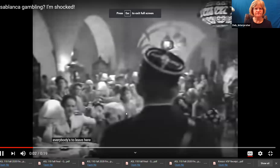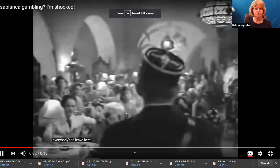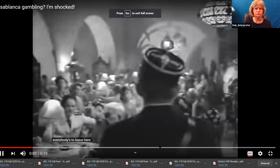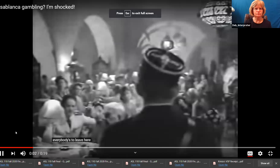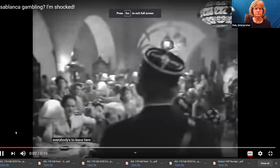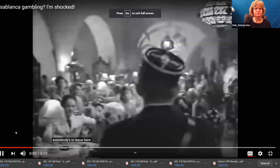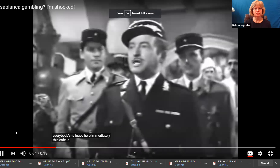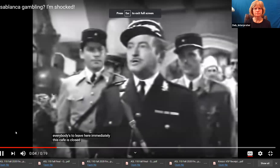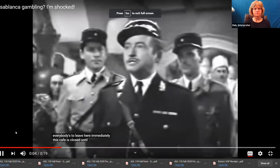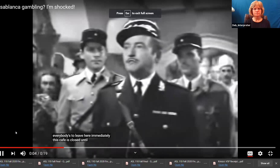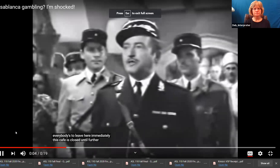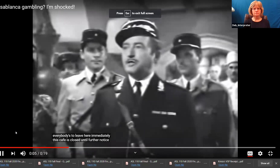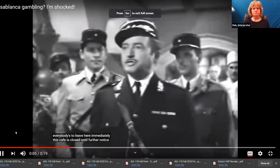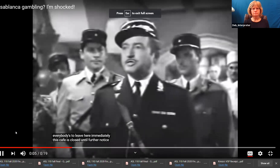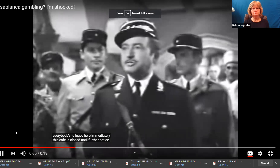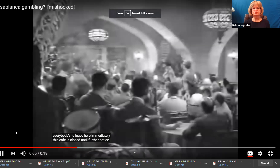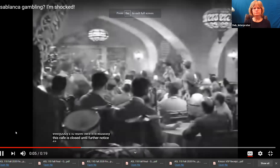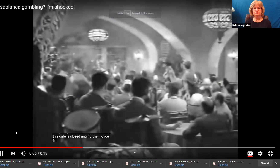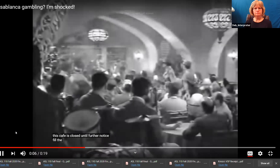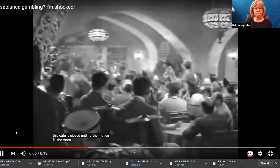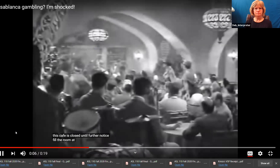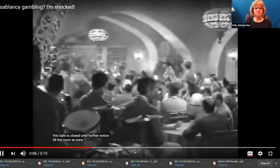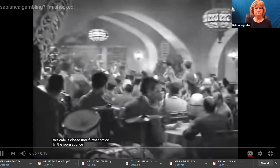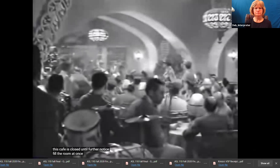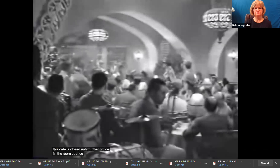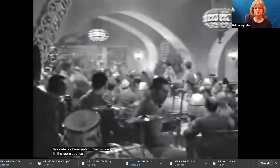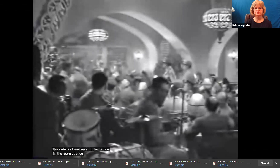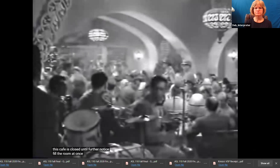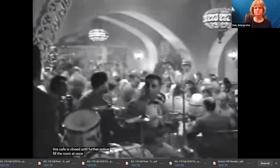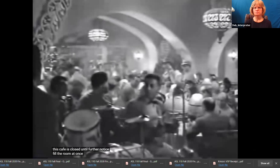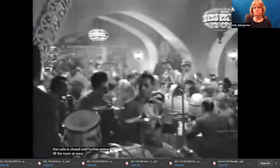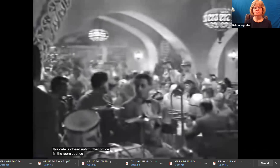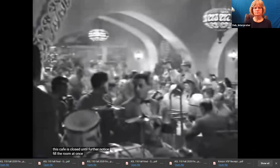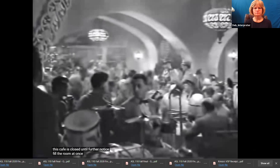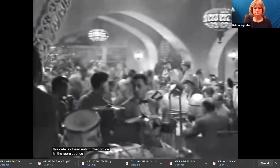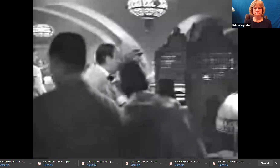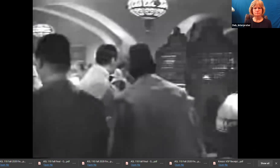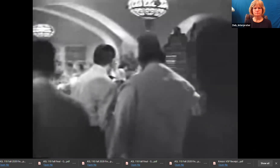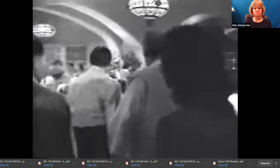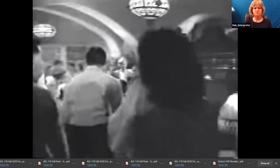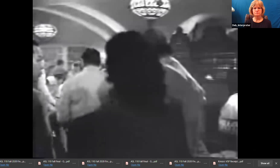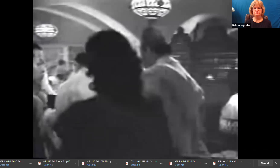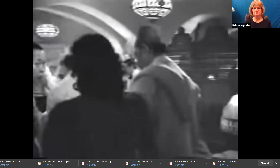here immediately. This cafe is closed until further notice. Clear the room at once.